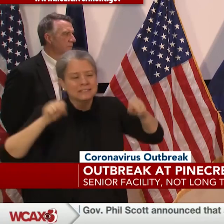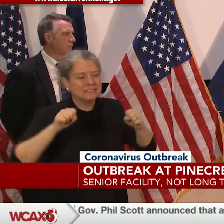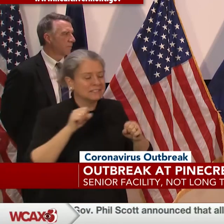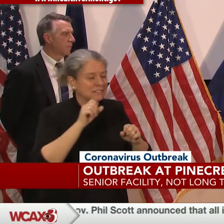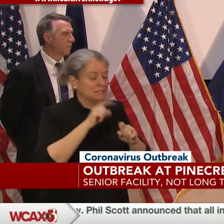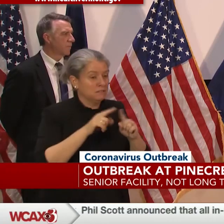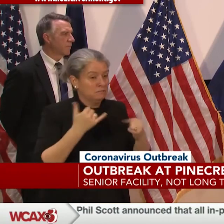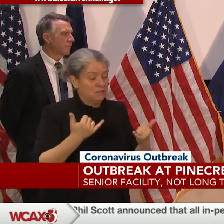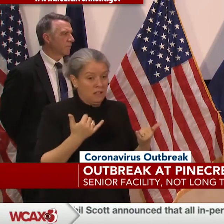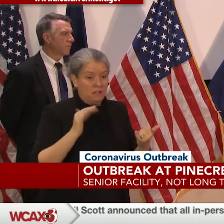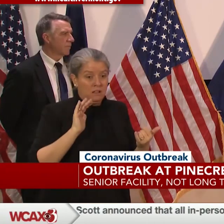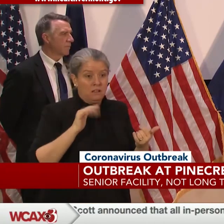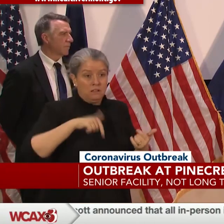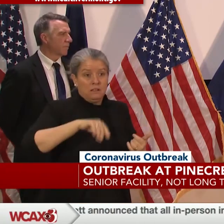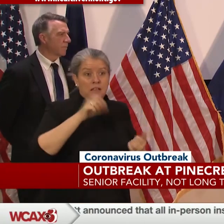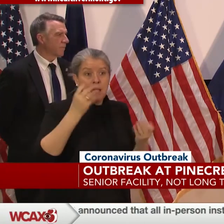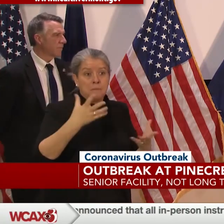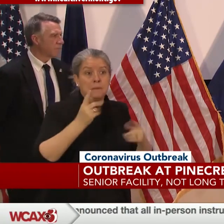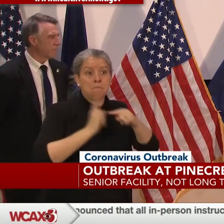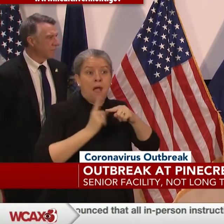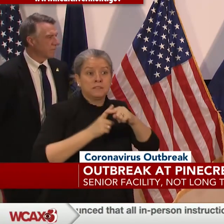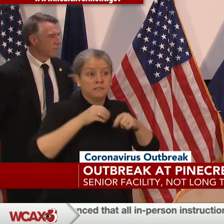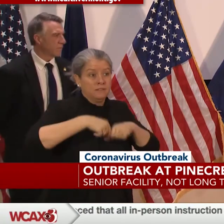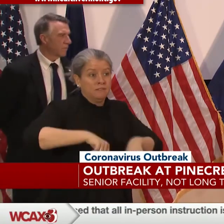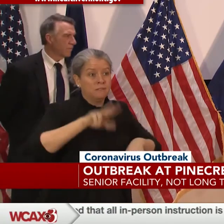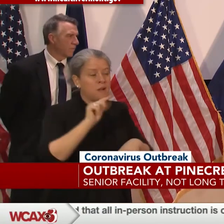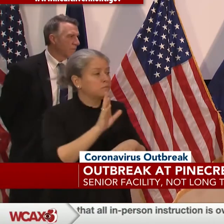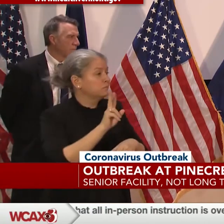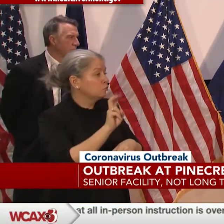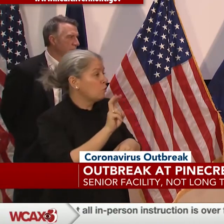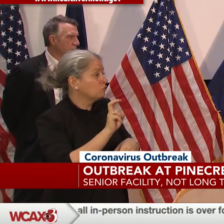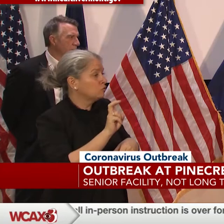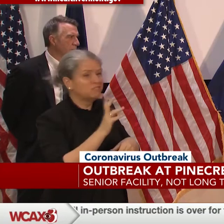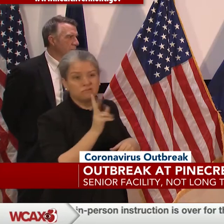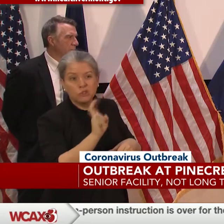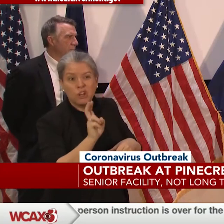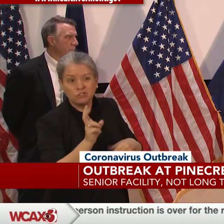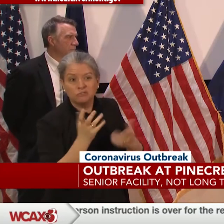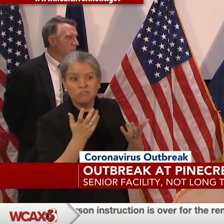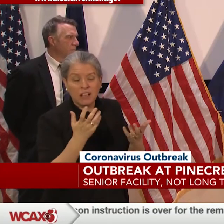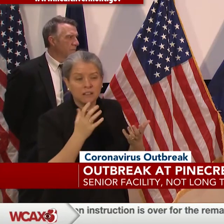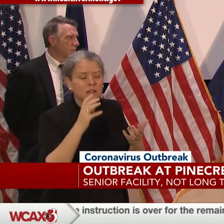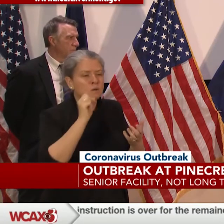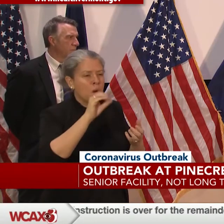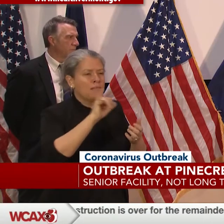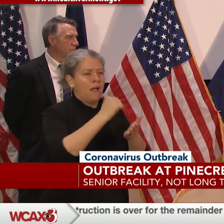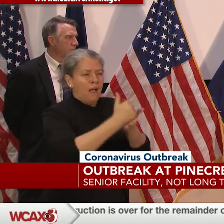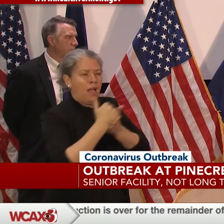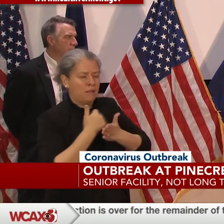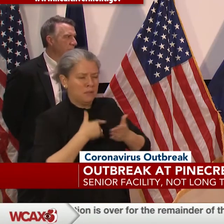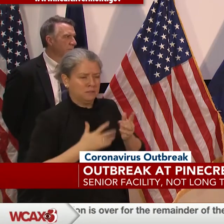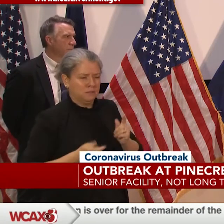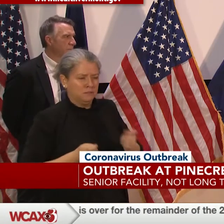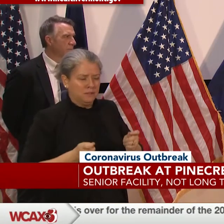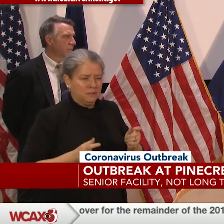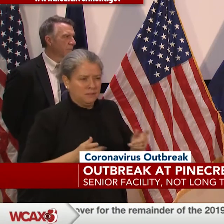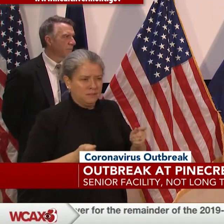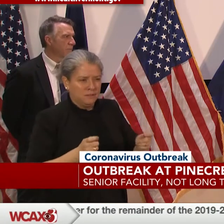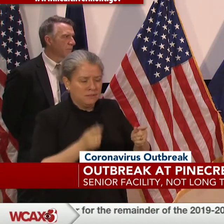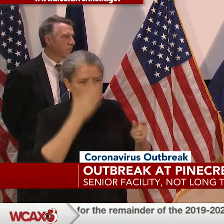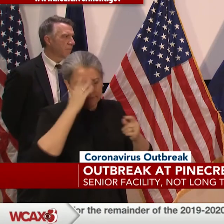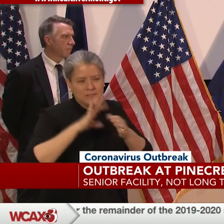in the 200s range of cases is helping refine that modeling significantly. But